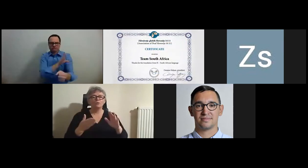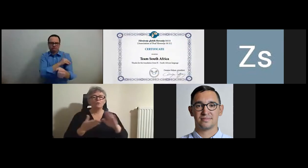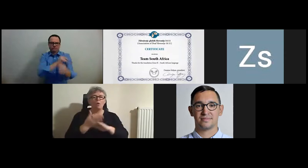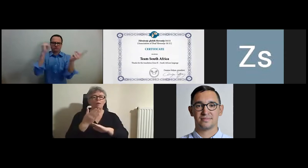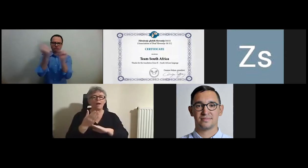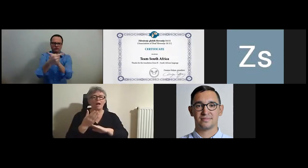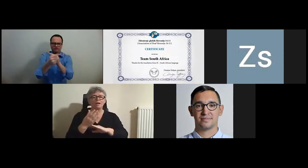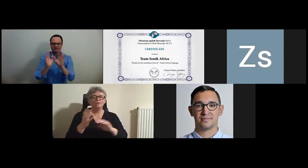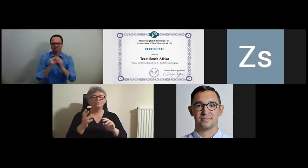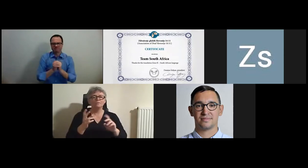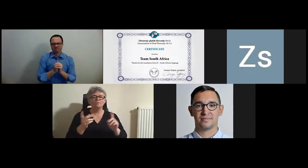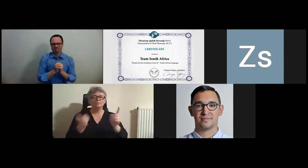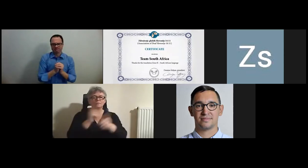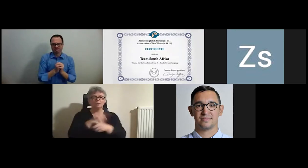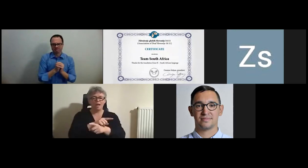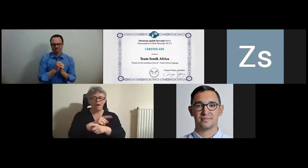I am sorry.